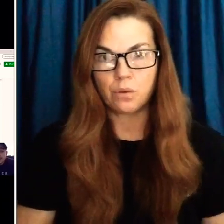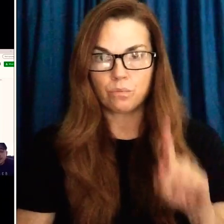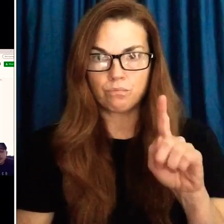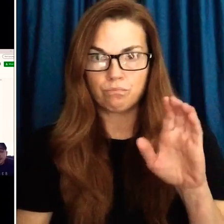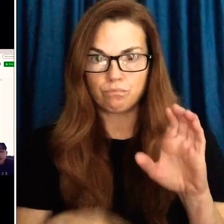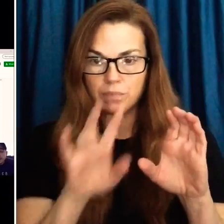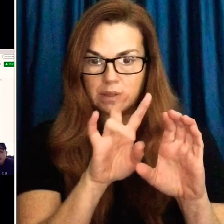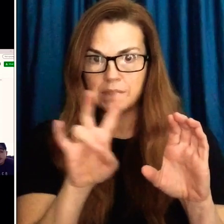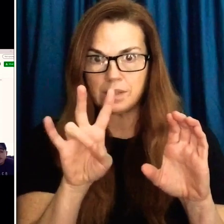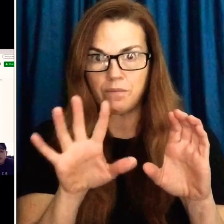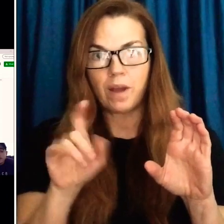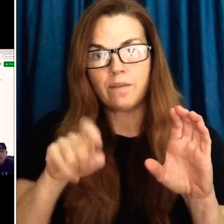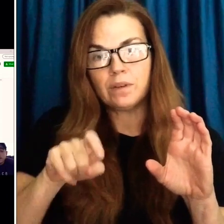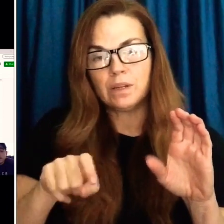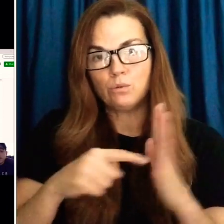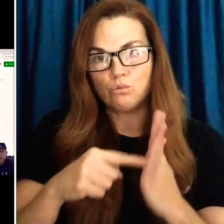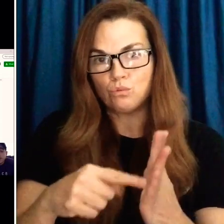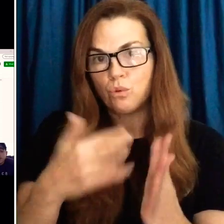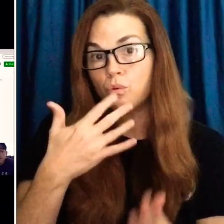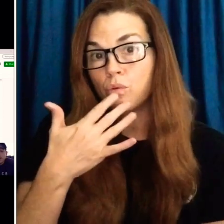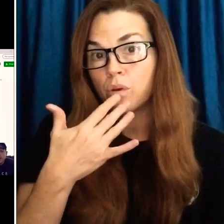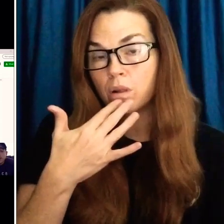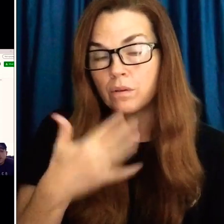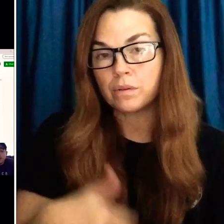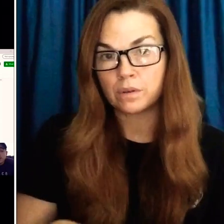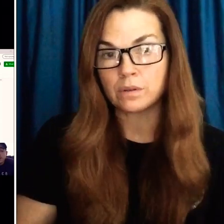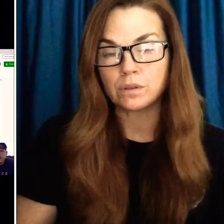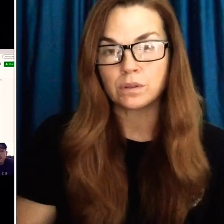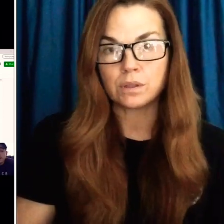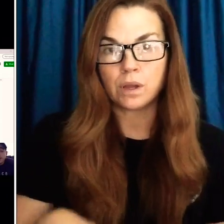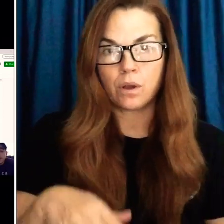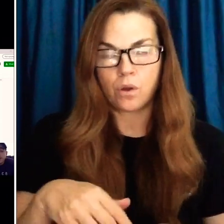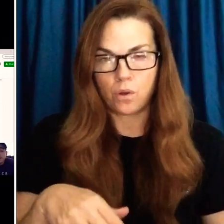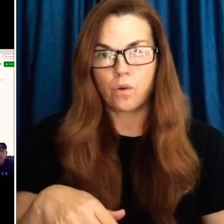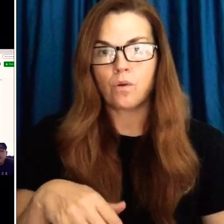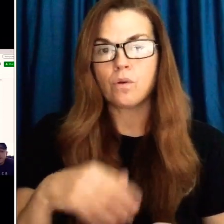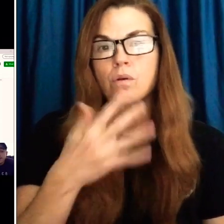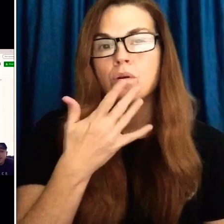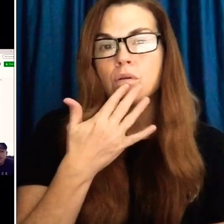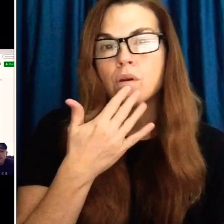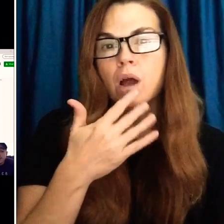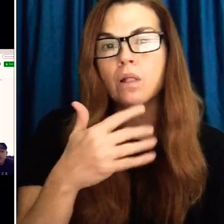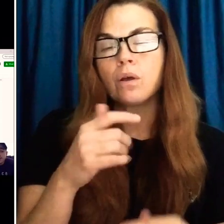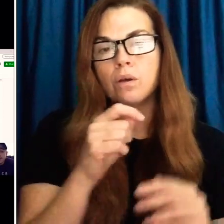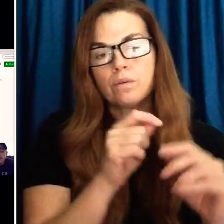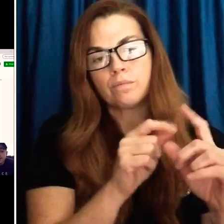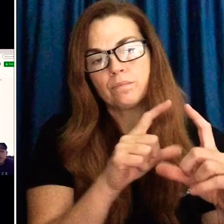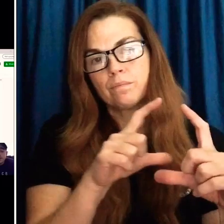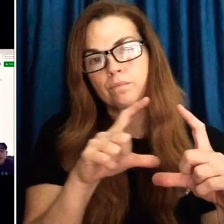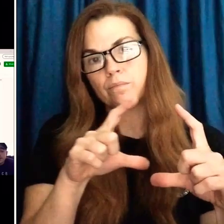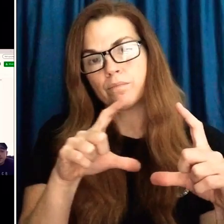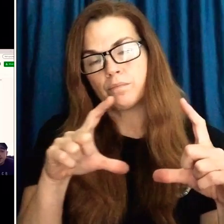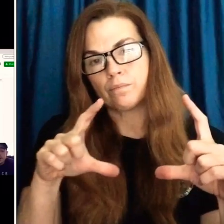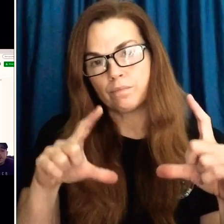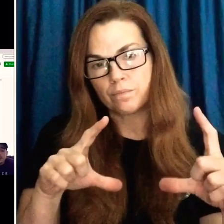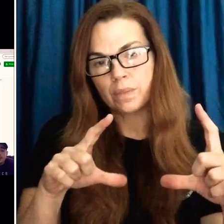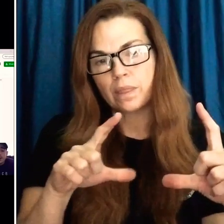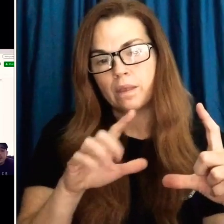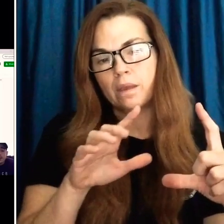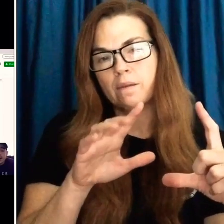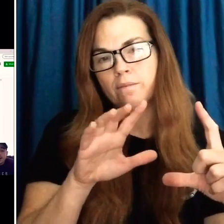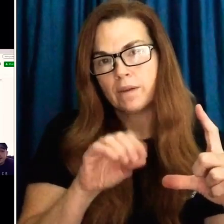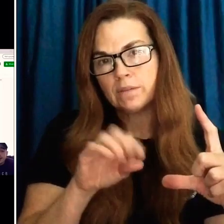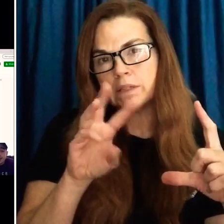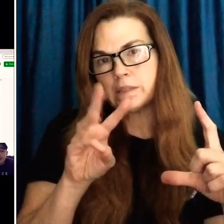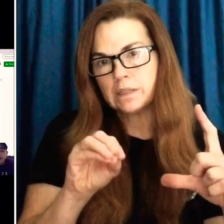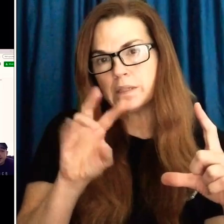10, and so that's 10, 20, 30, 40, 50, 60, 70. So I only have